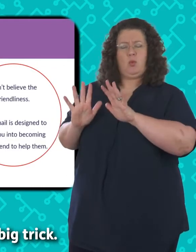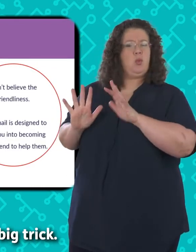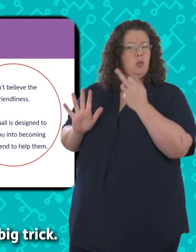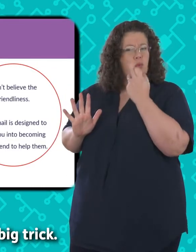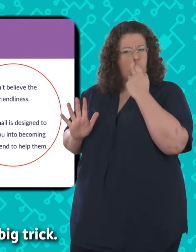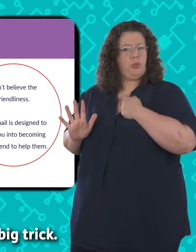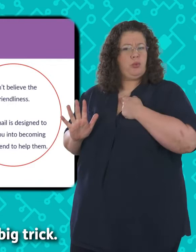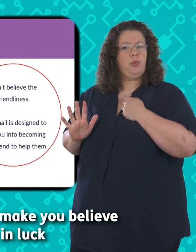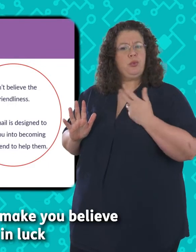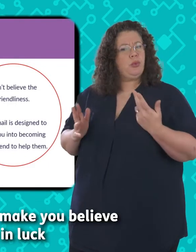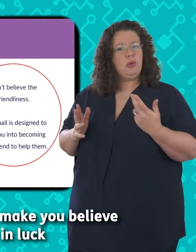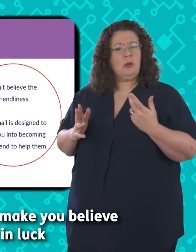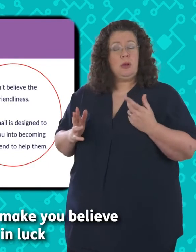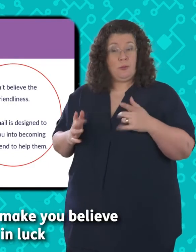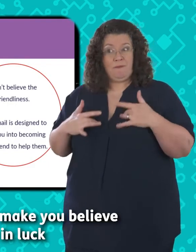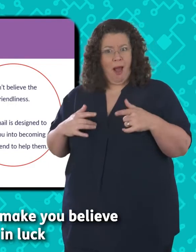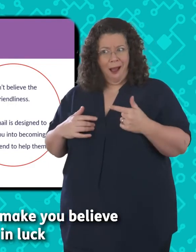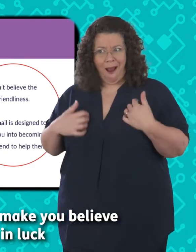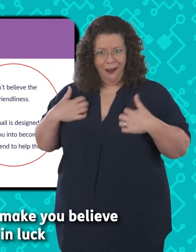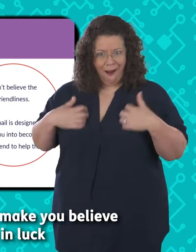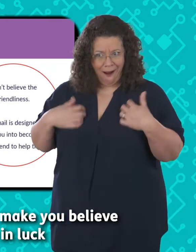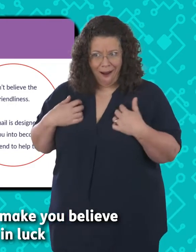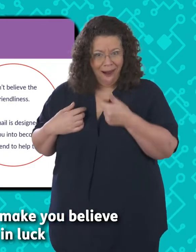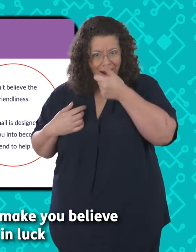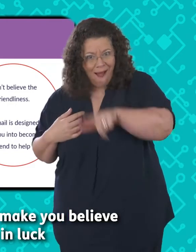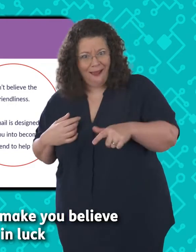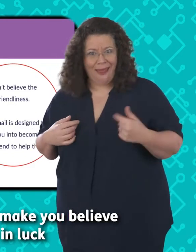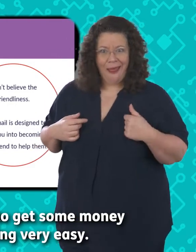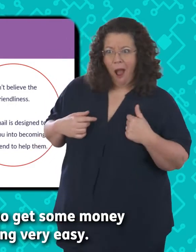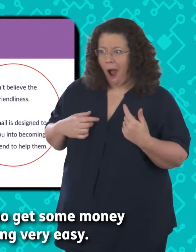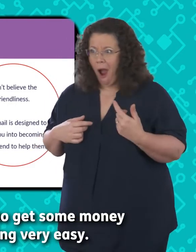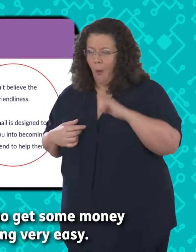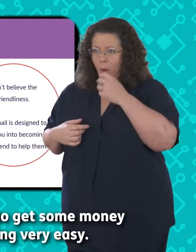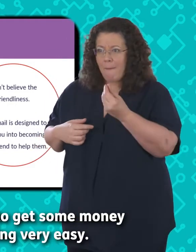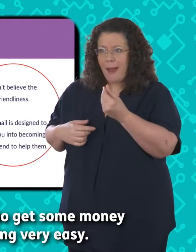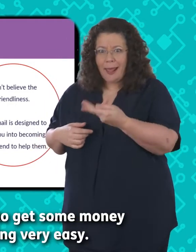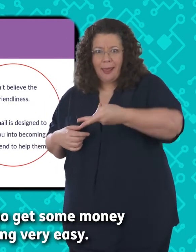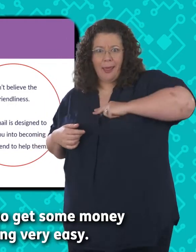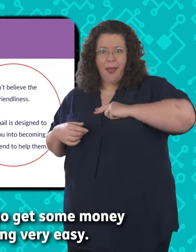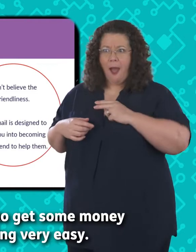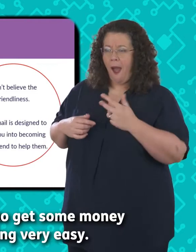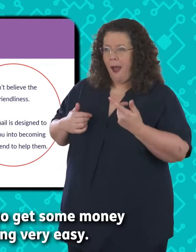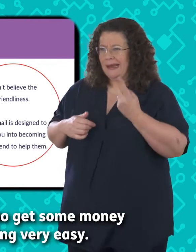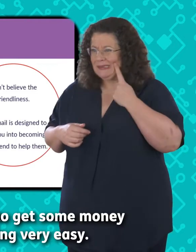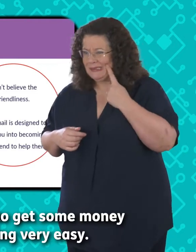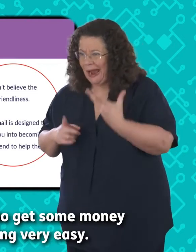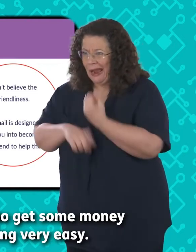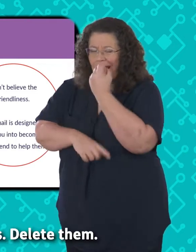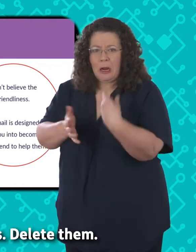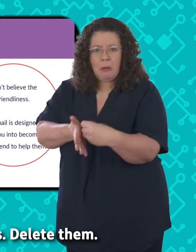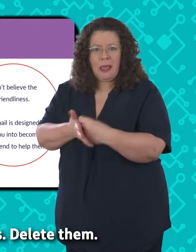big trick. It's basically trying to make you believe that you're in luck here and you're going to get some money for doing something very